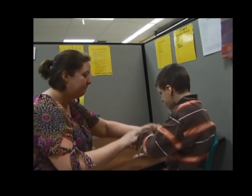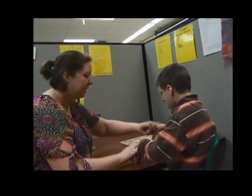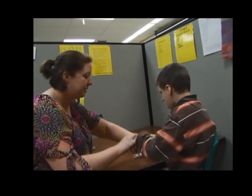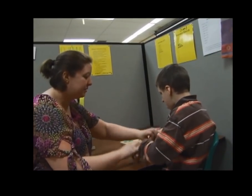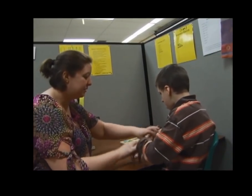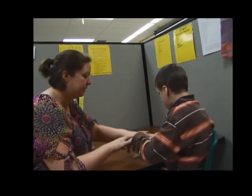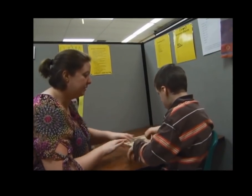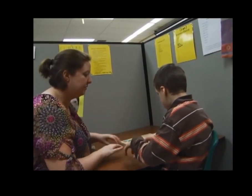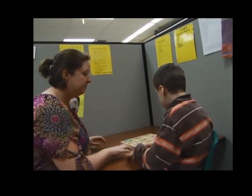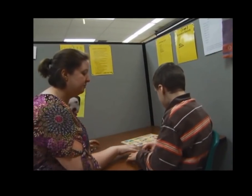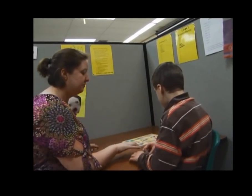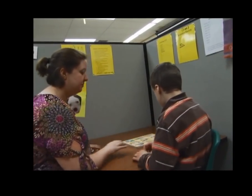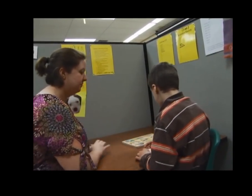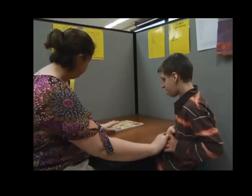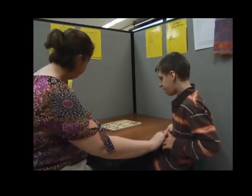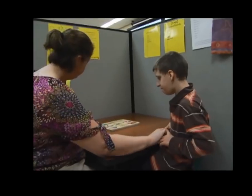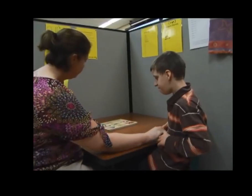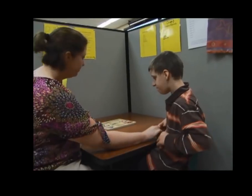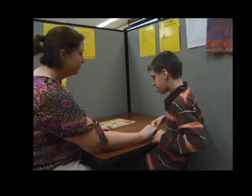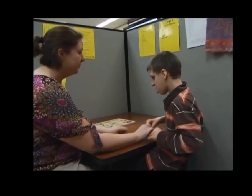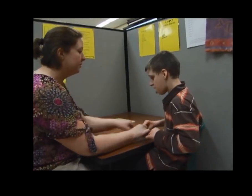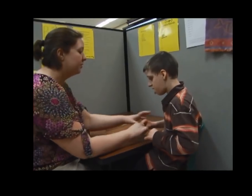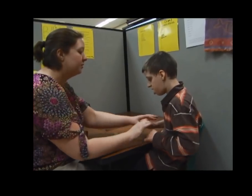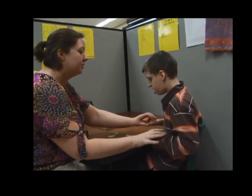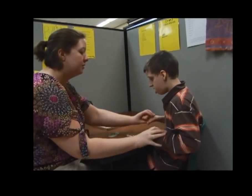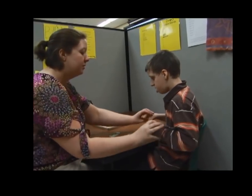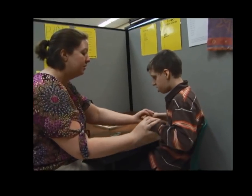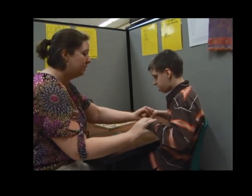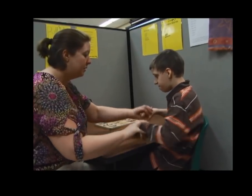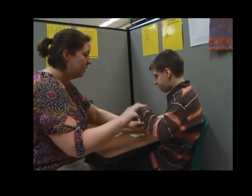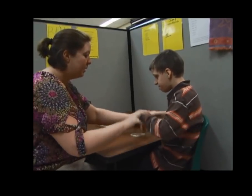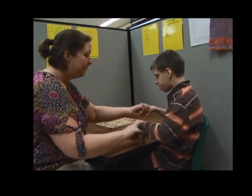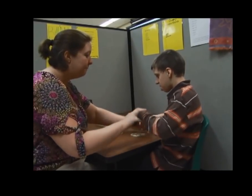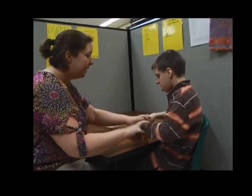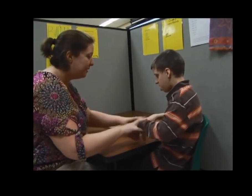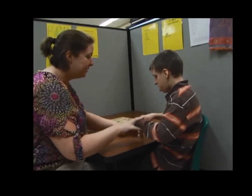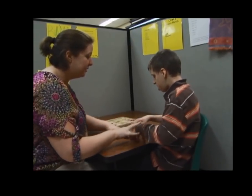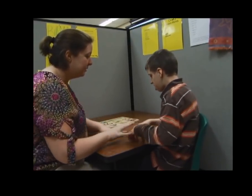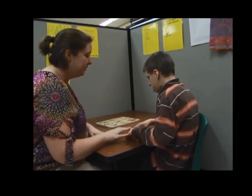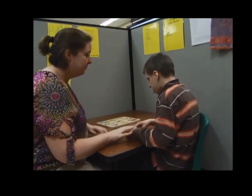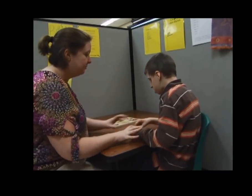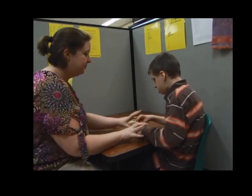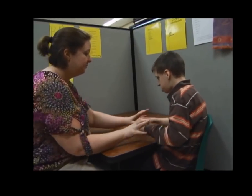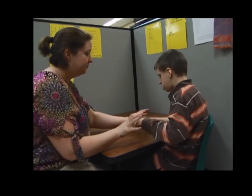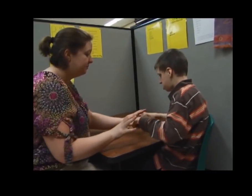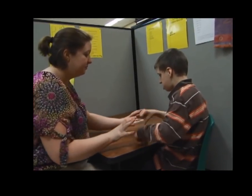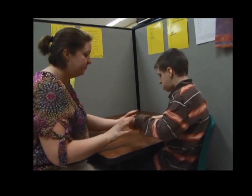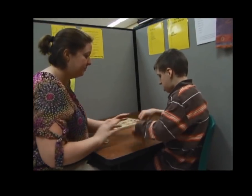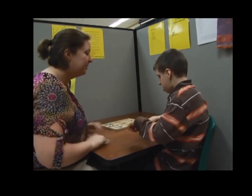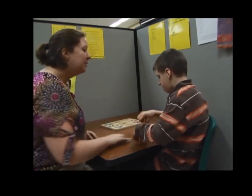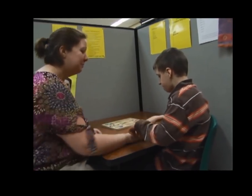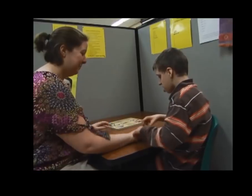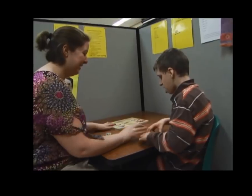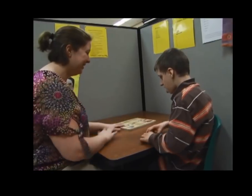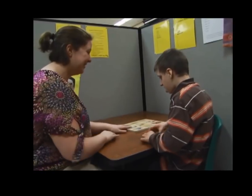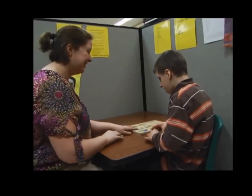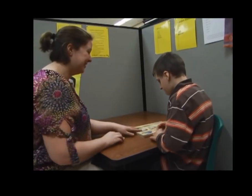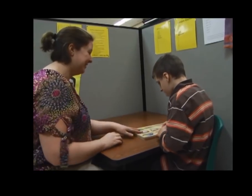sign. Puzzle. Remember that prompt fading will be necessary if physical prompts are used.